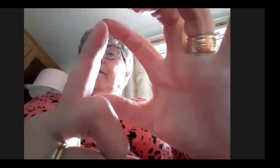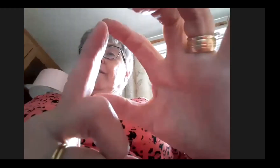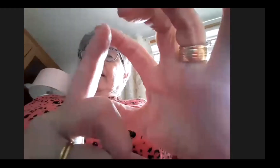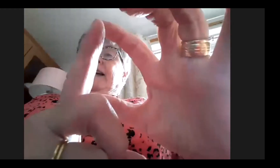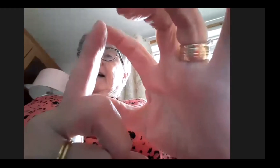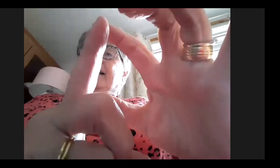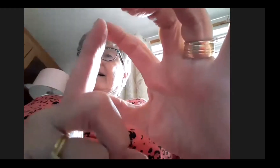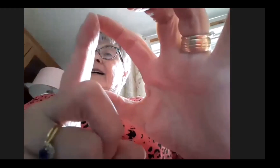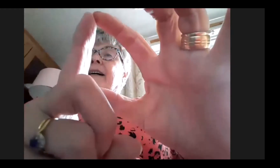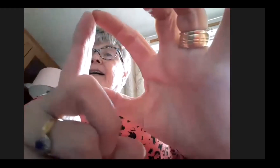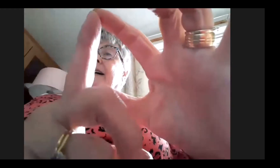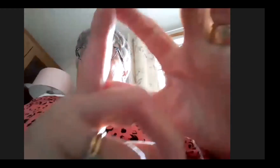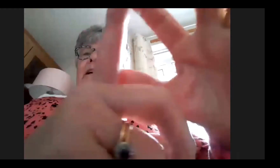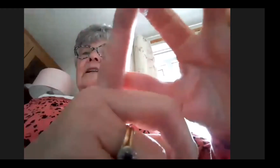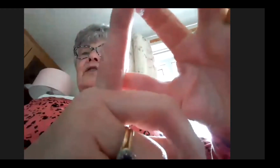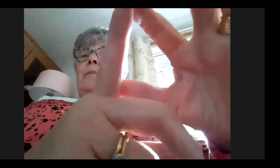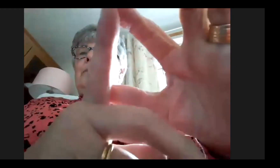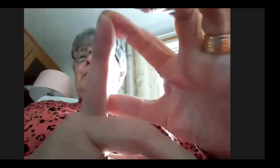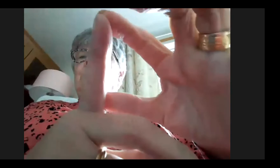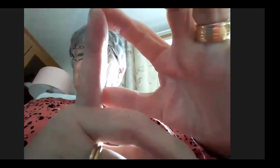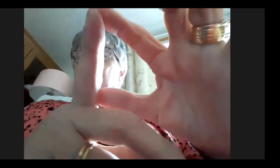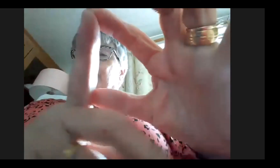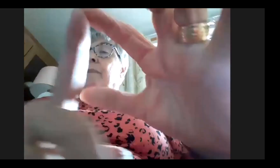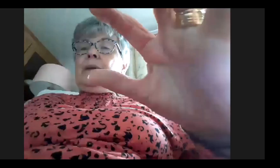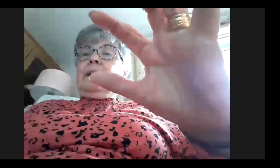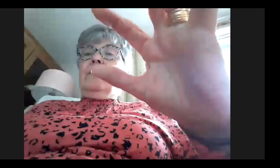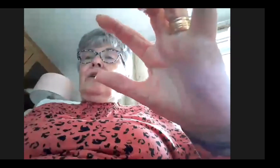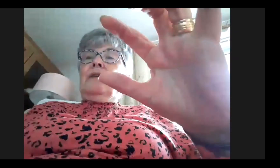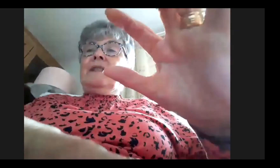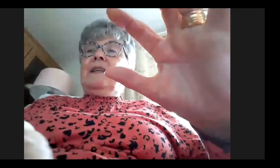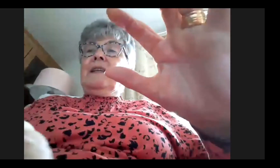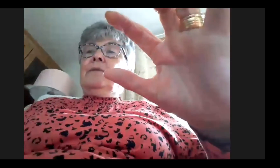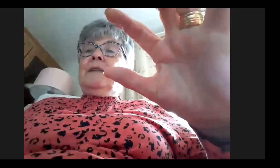finger top and bottom. Now can't see you, you said.